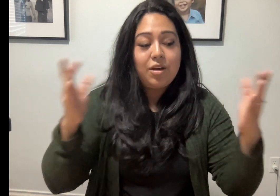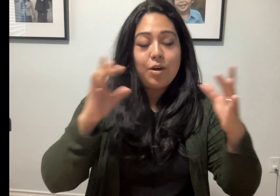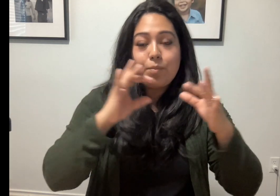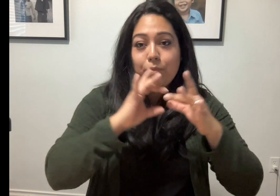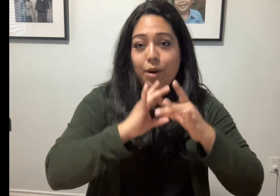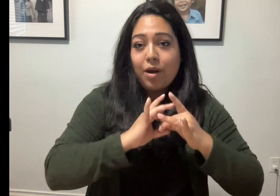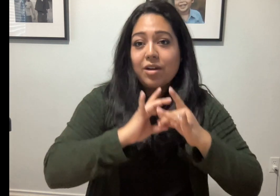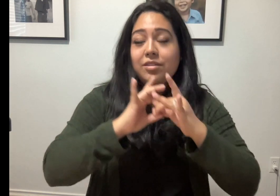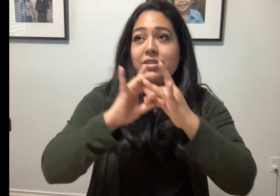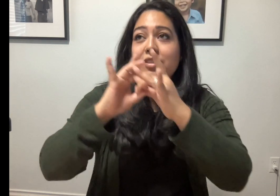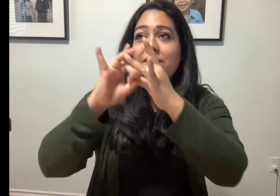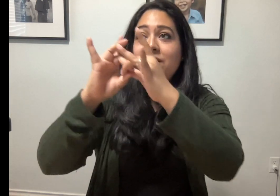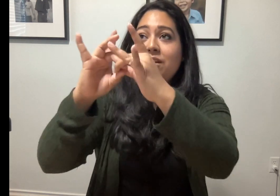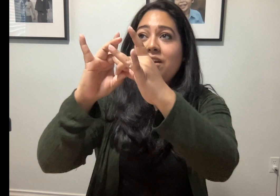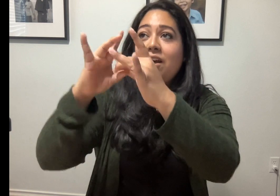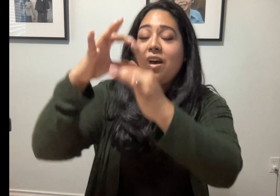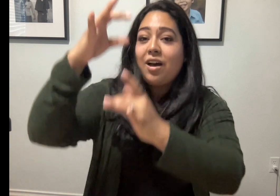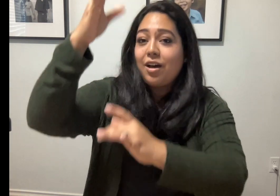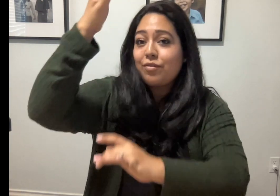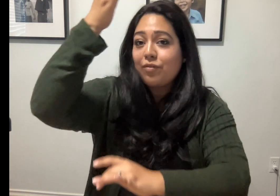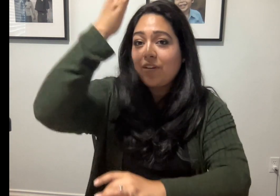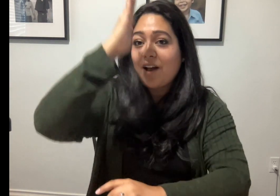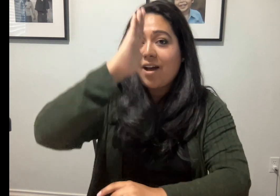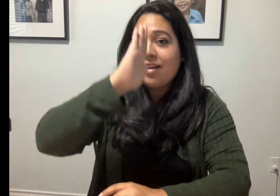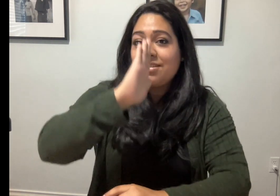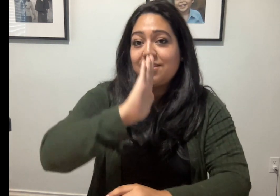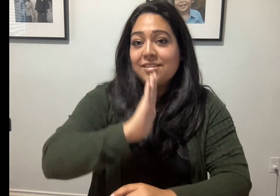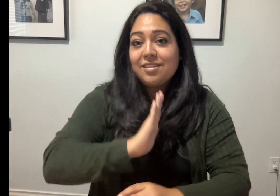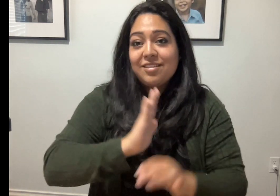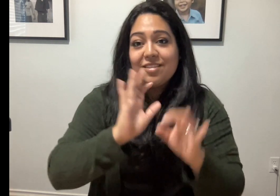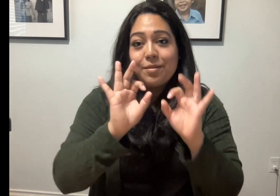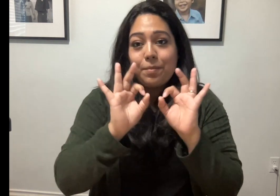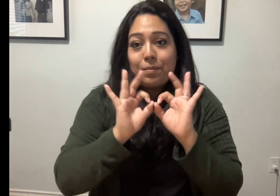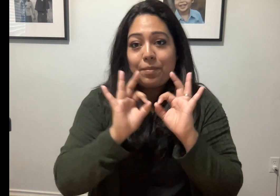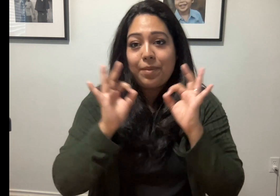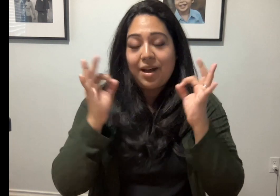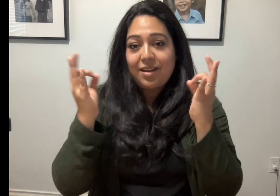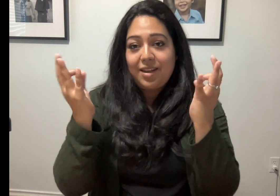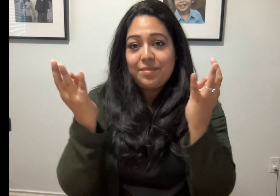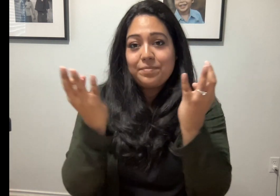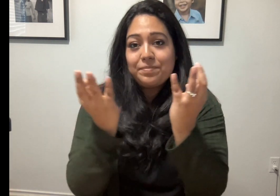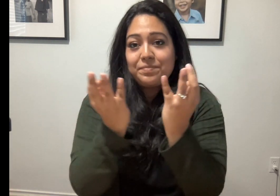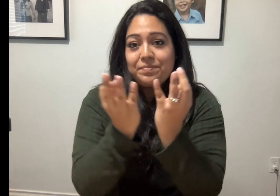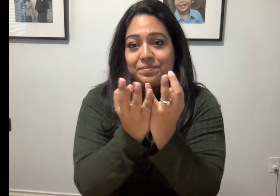a part of God's body.